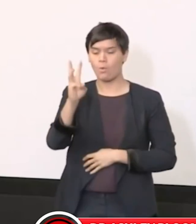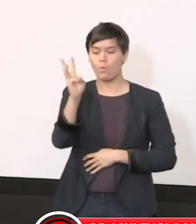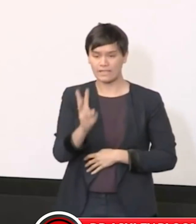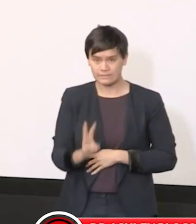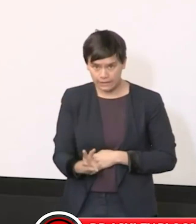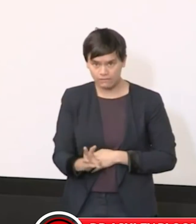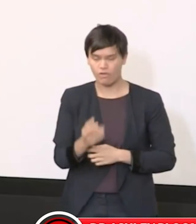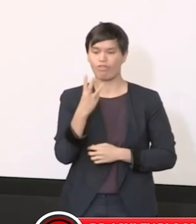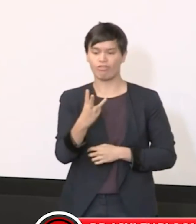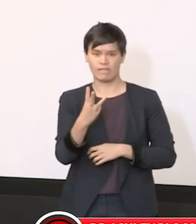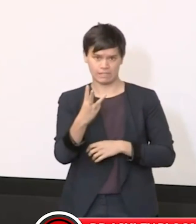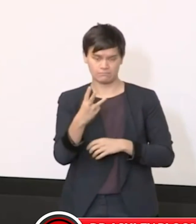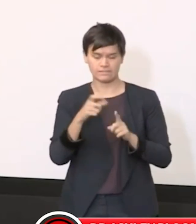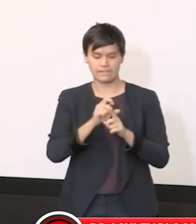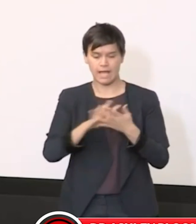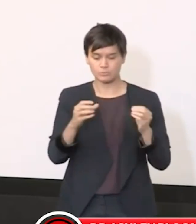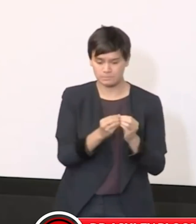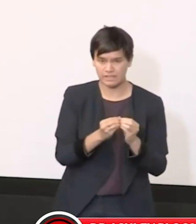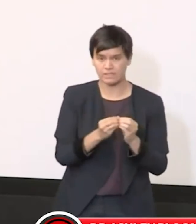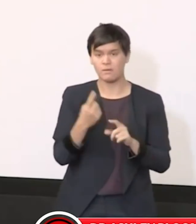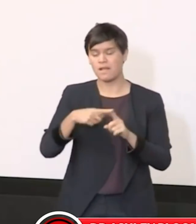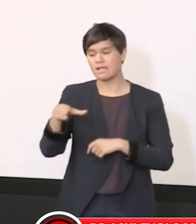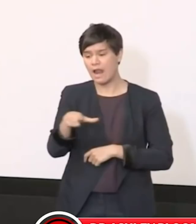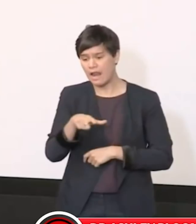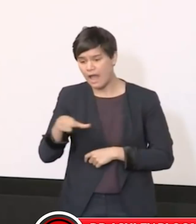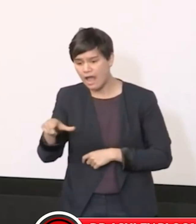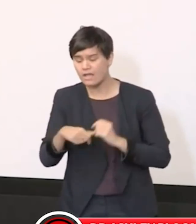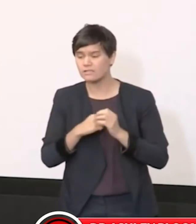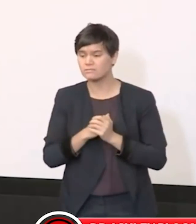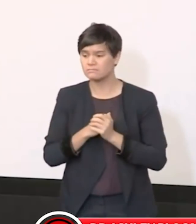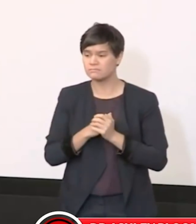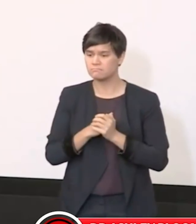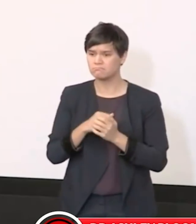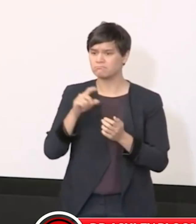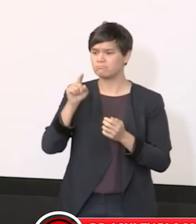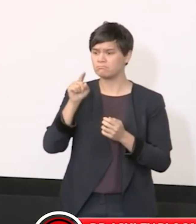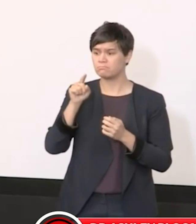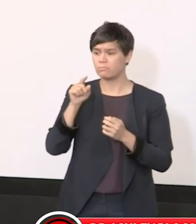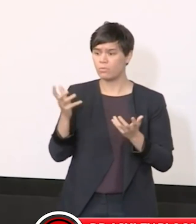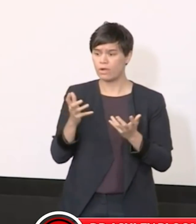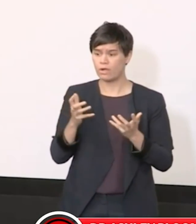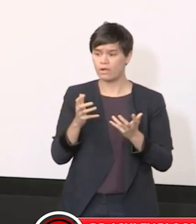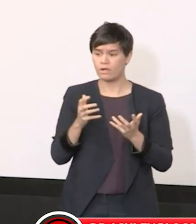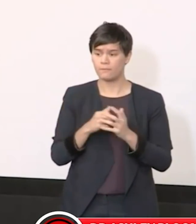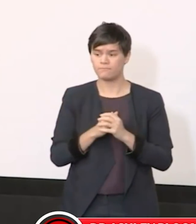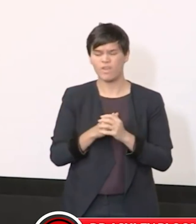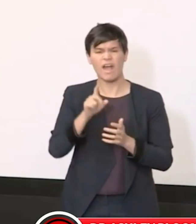Lakes and Bay of Plenty, and then this week Mid-Central District Health Board is finishing off some asymptomatic testing.